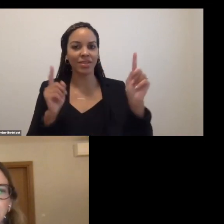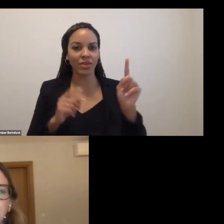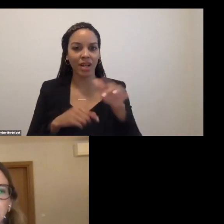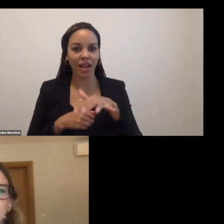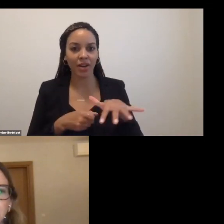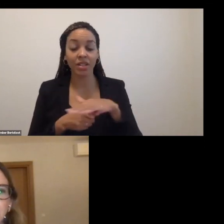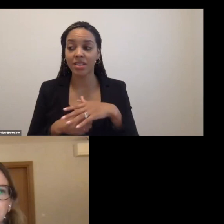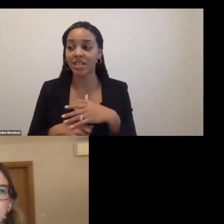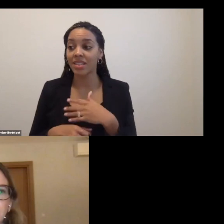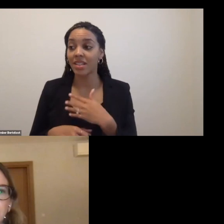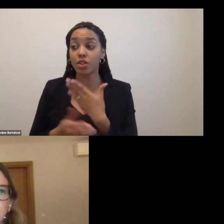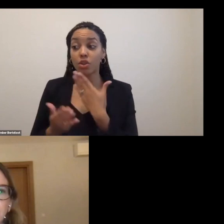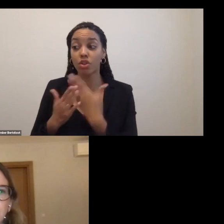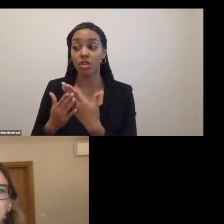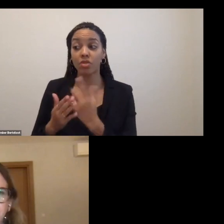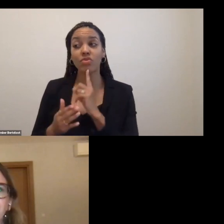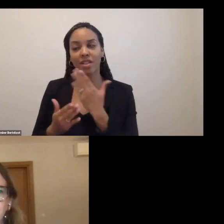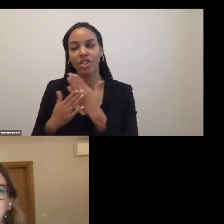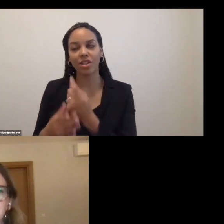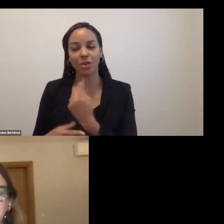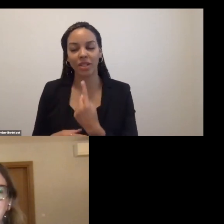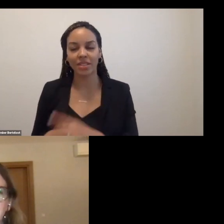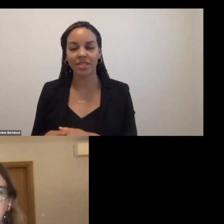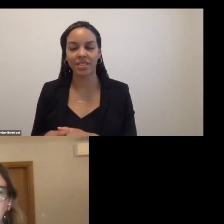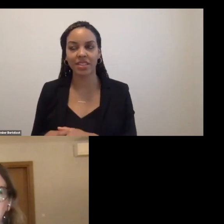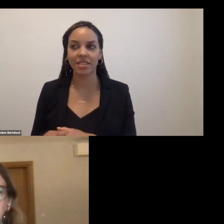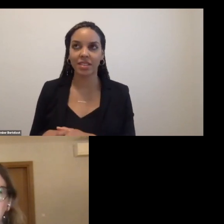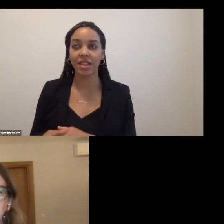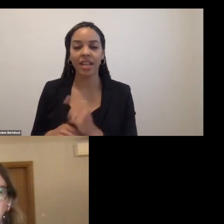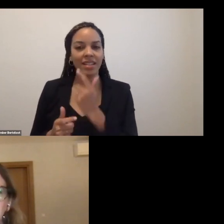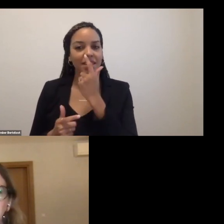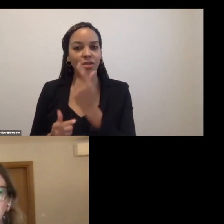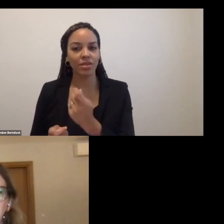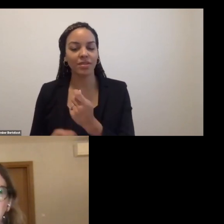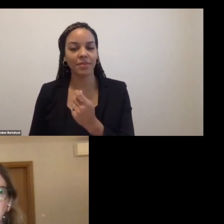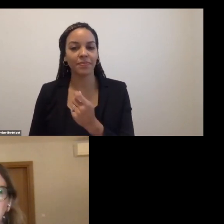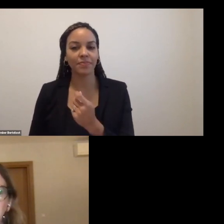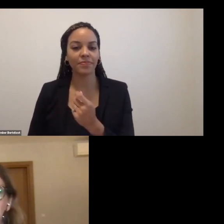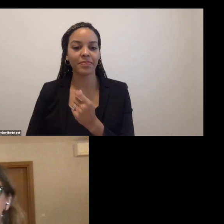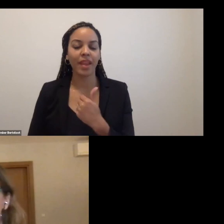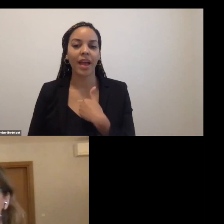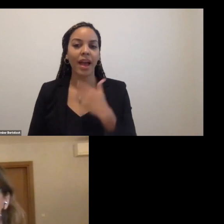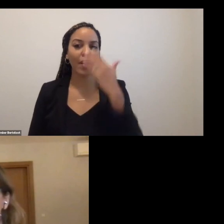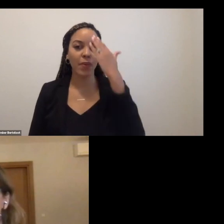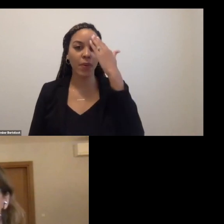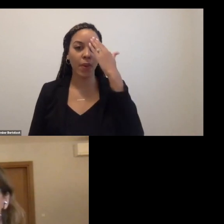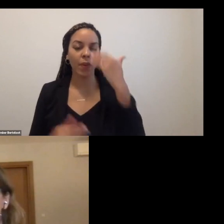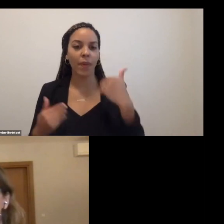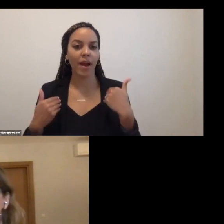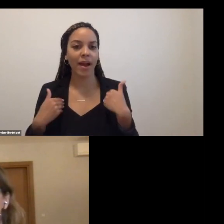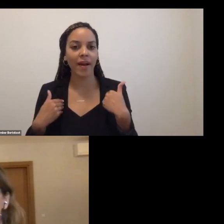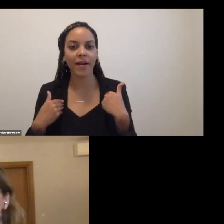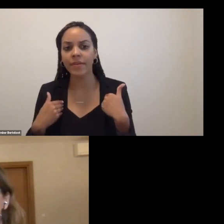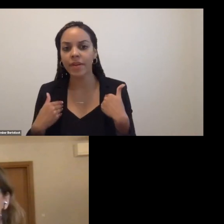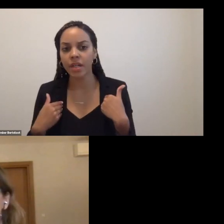That's kind of really good question, and it's really interesting. But I know that there is a Spanish